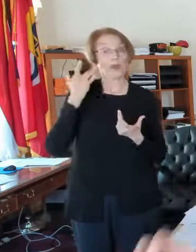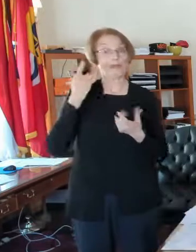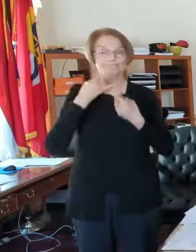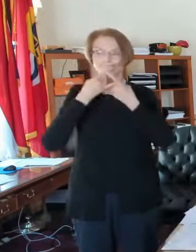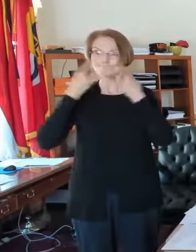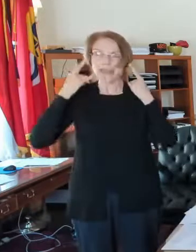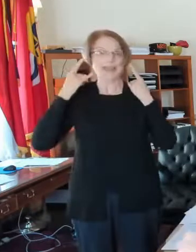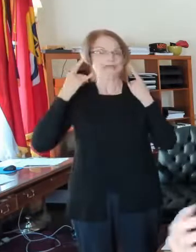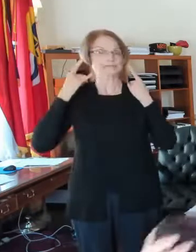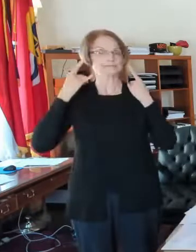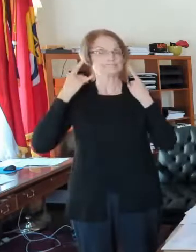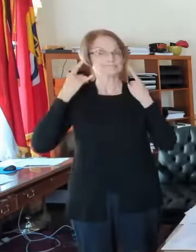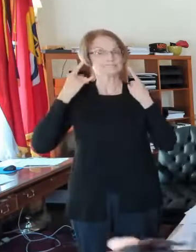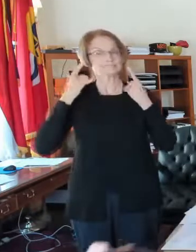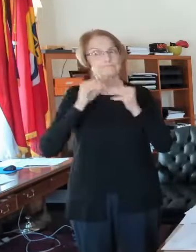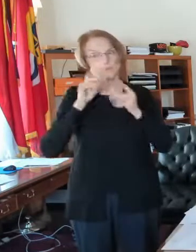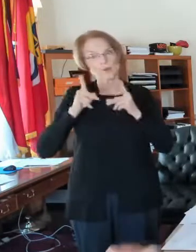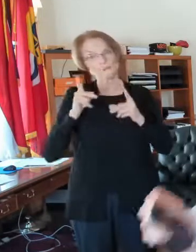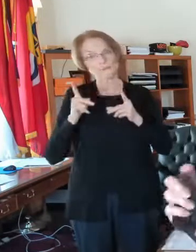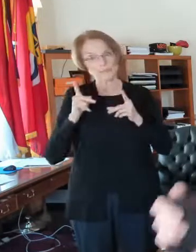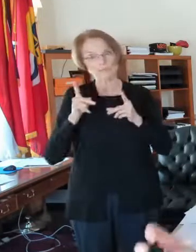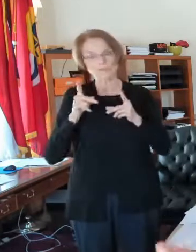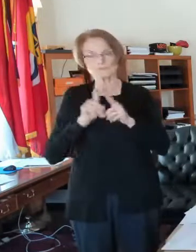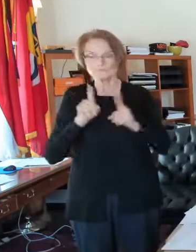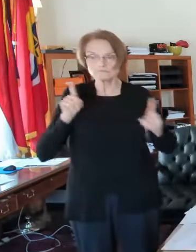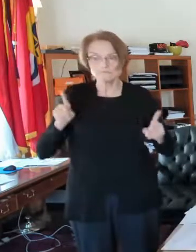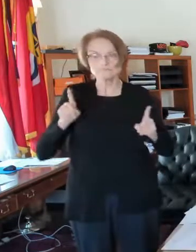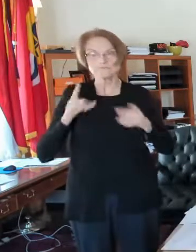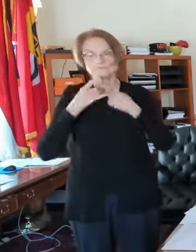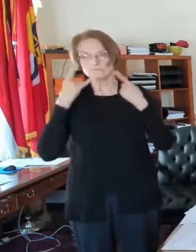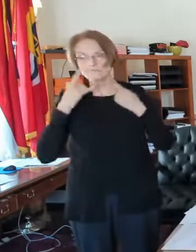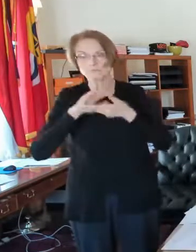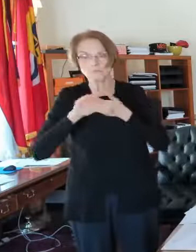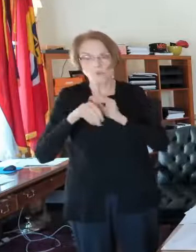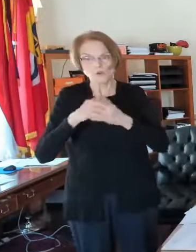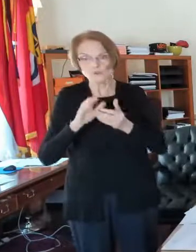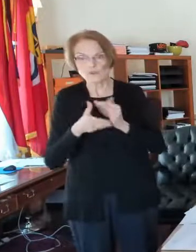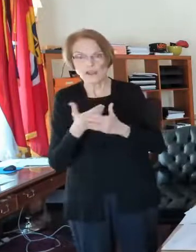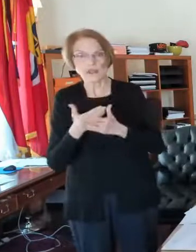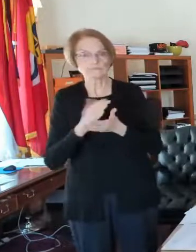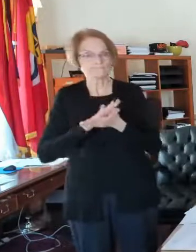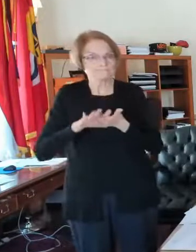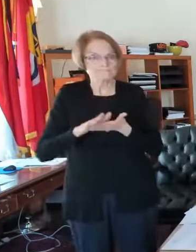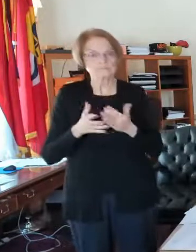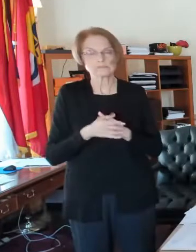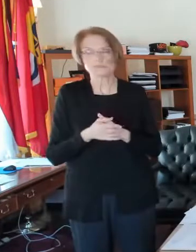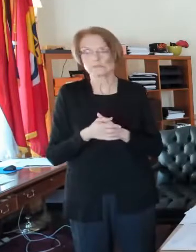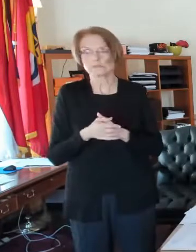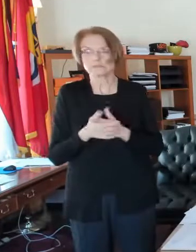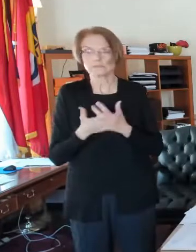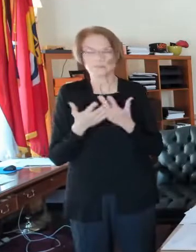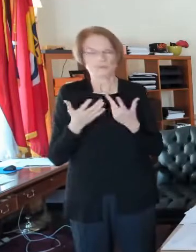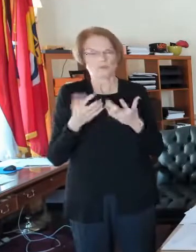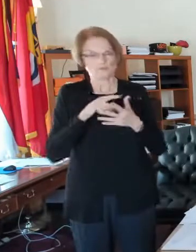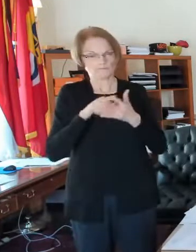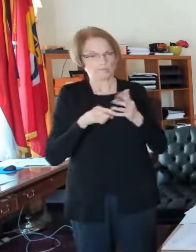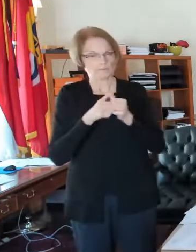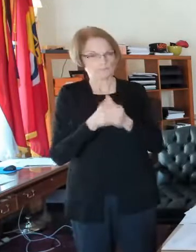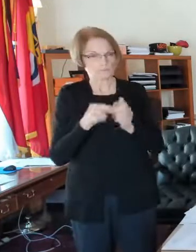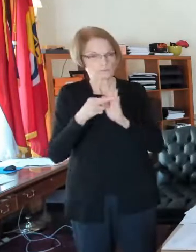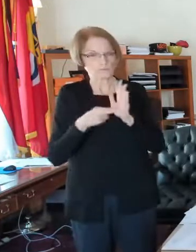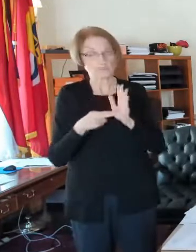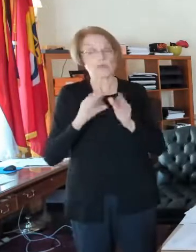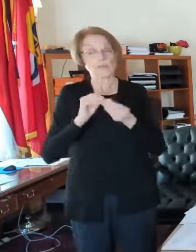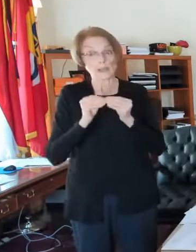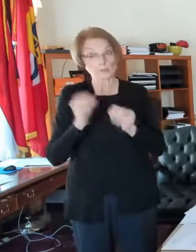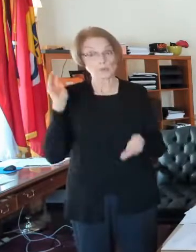just more people being distanced, wearing a mask, washing their hands, using the mitigation strategies. So our numbers are good